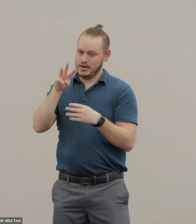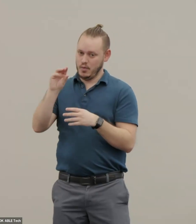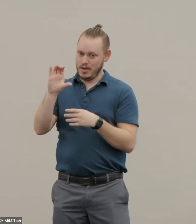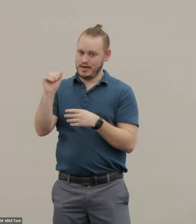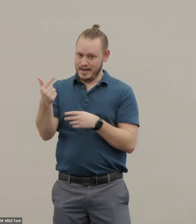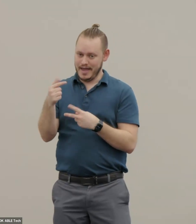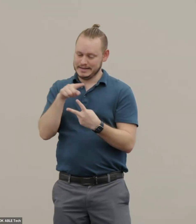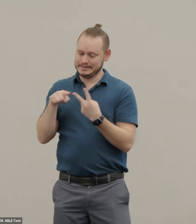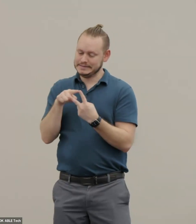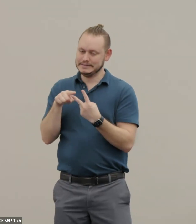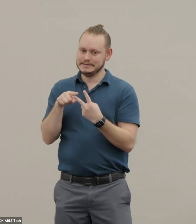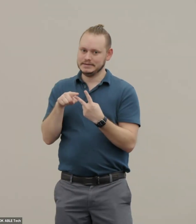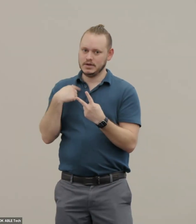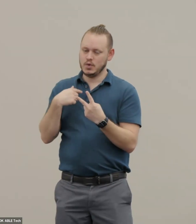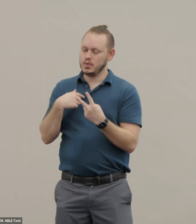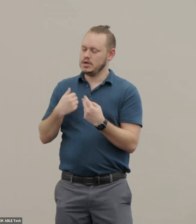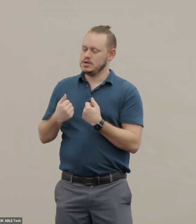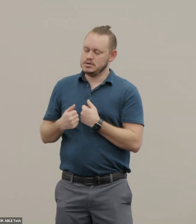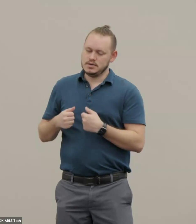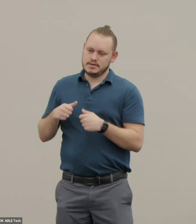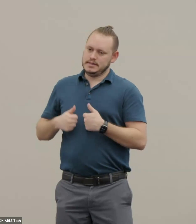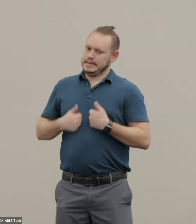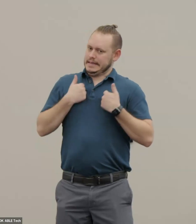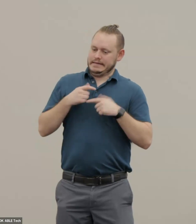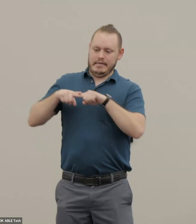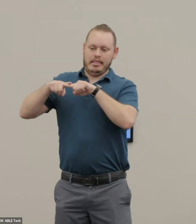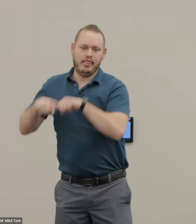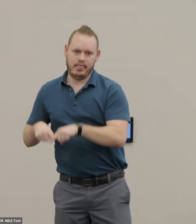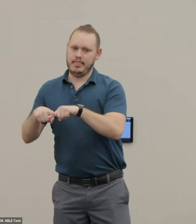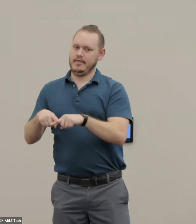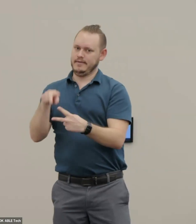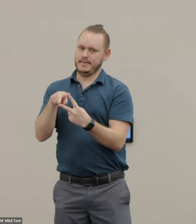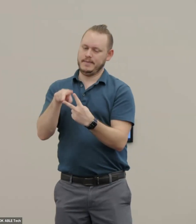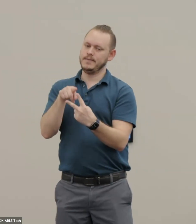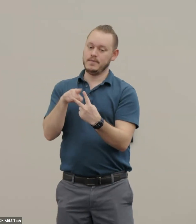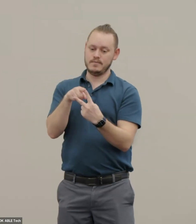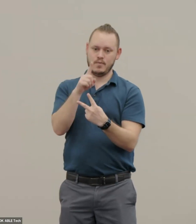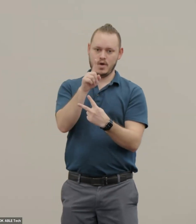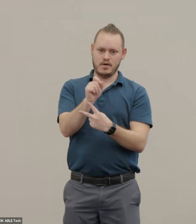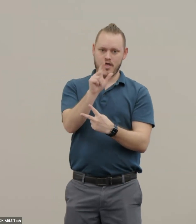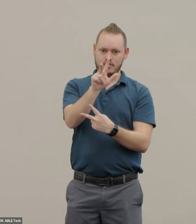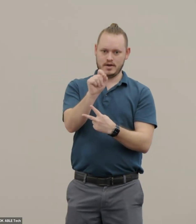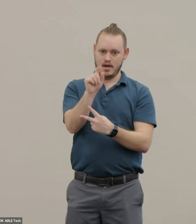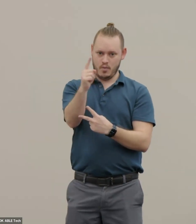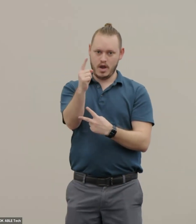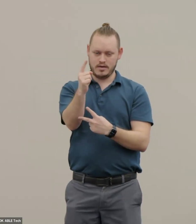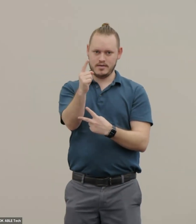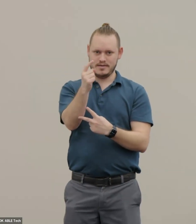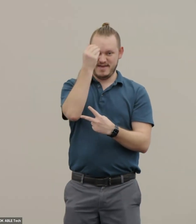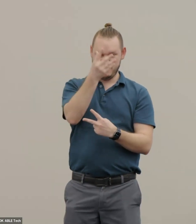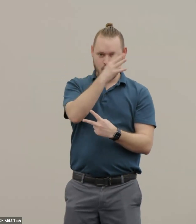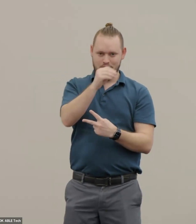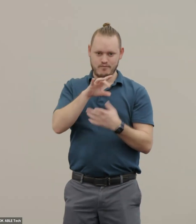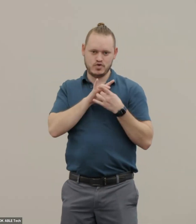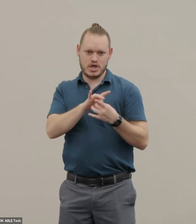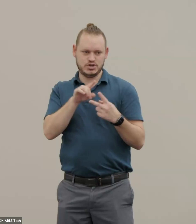WCAG that we live and die by. And one of them is 1.3.1, info and